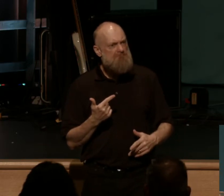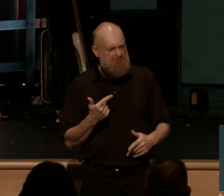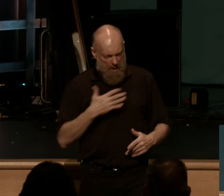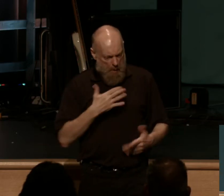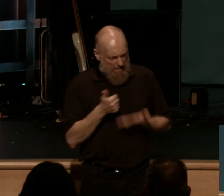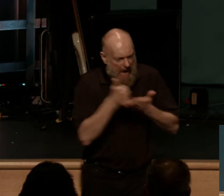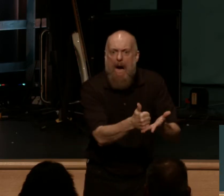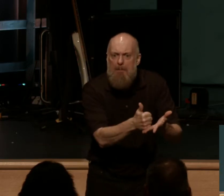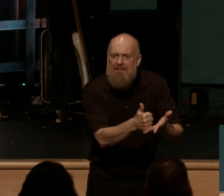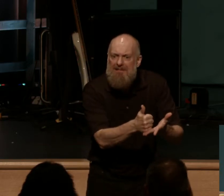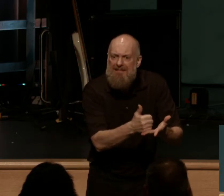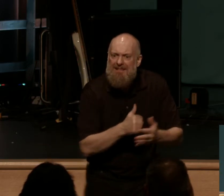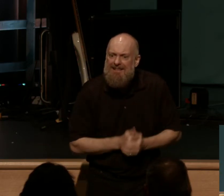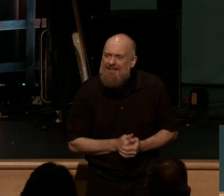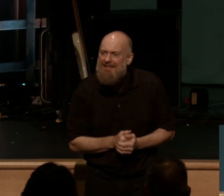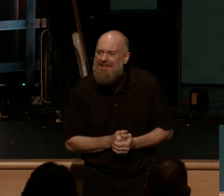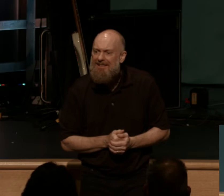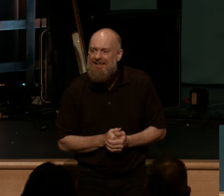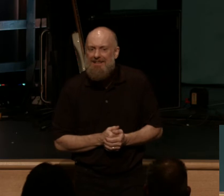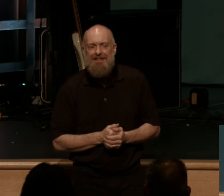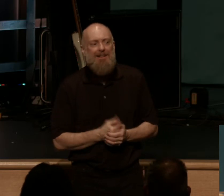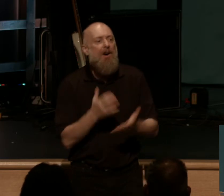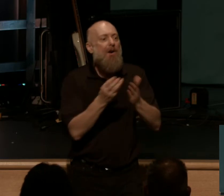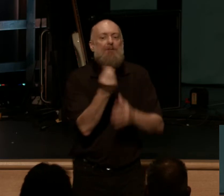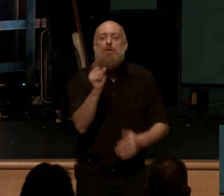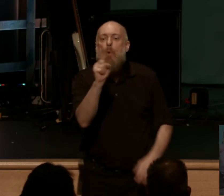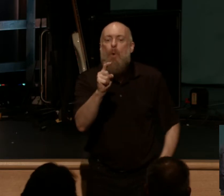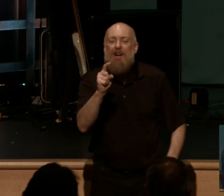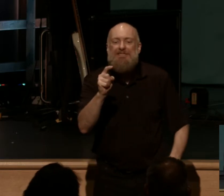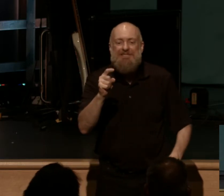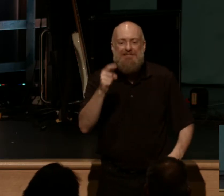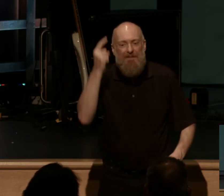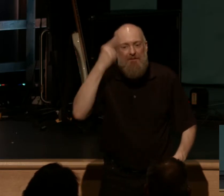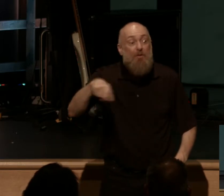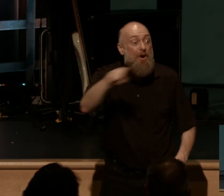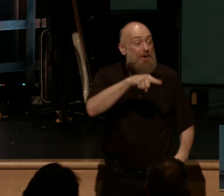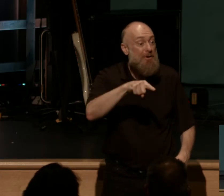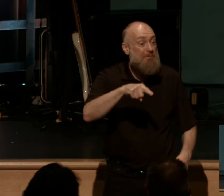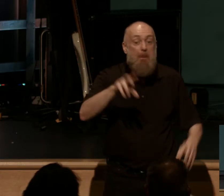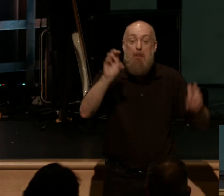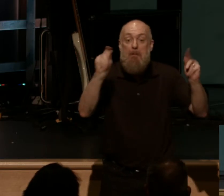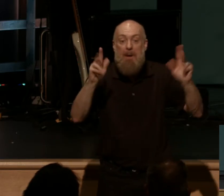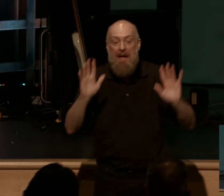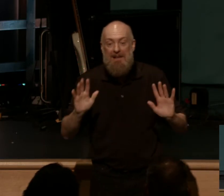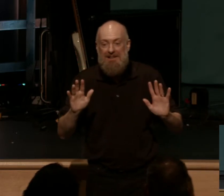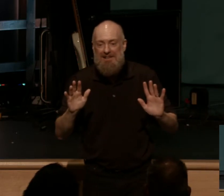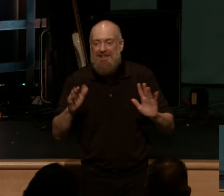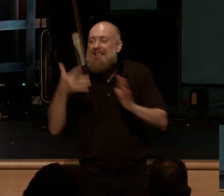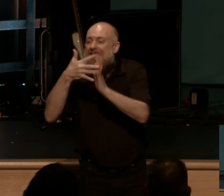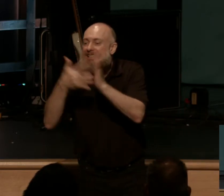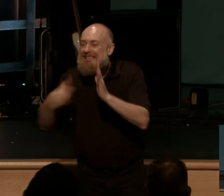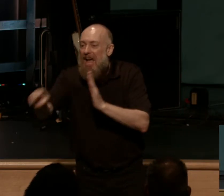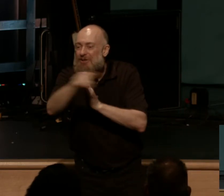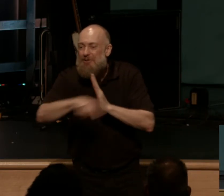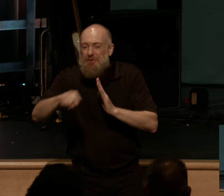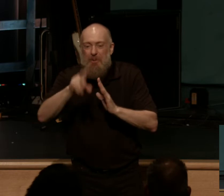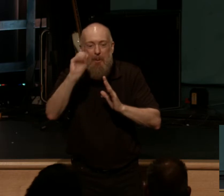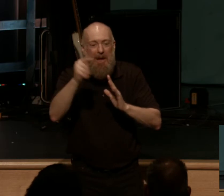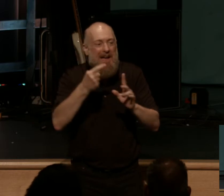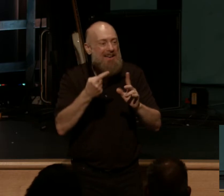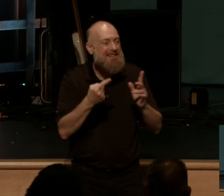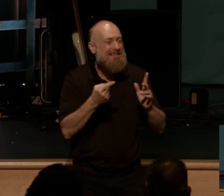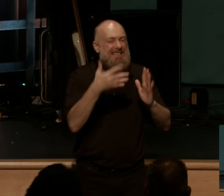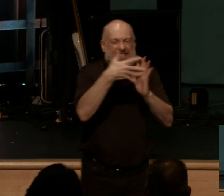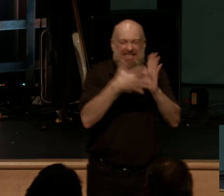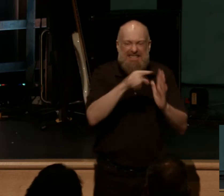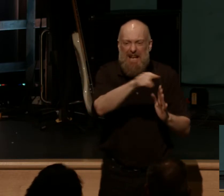comes from our lives. I wrote down a few questions here based on Acts chapter 2 to see whether or not we have generosity flowing from our lives, just from our text, things